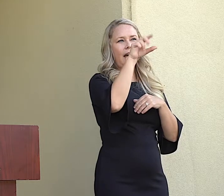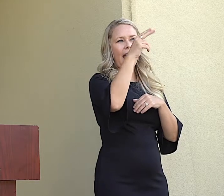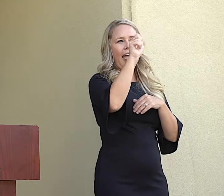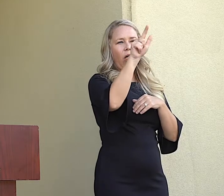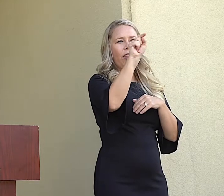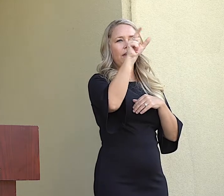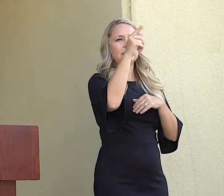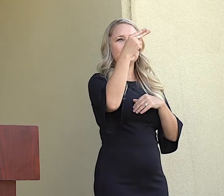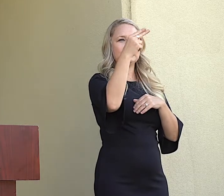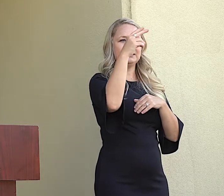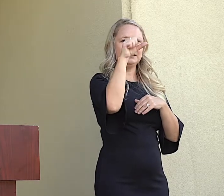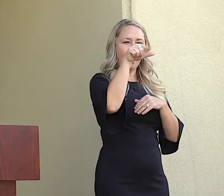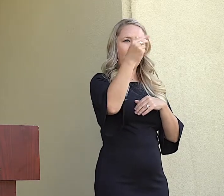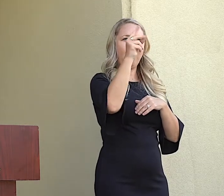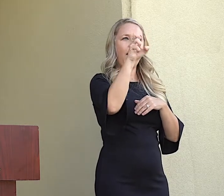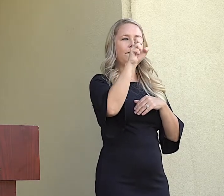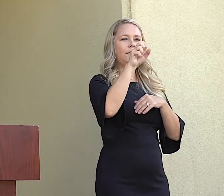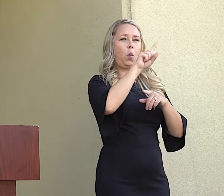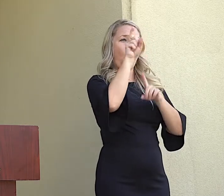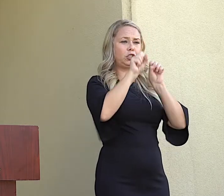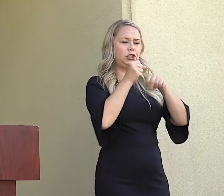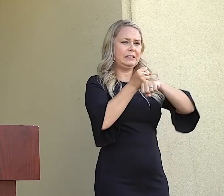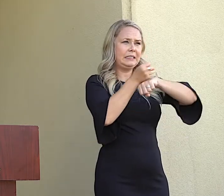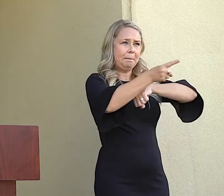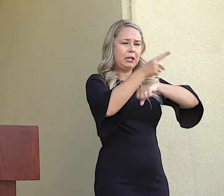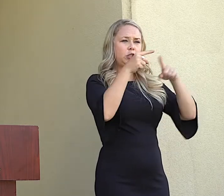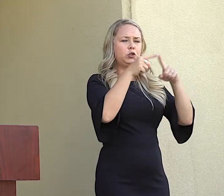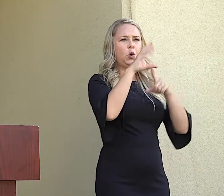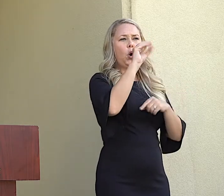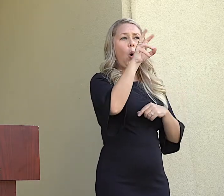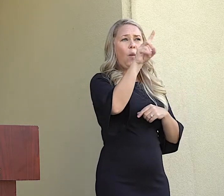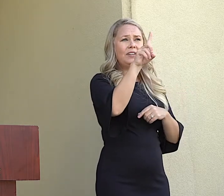www.floridahealth.gov. Questions can be submitted to them at